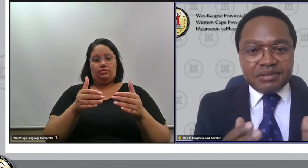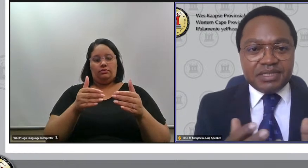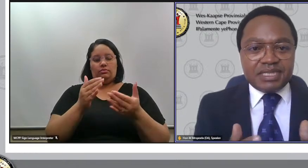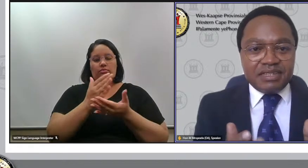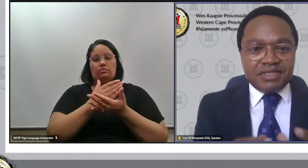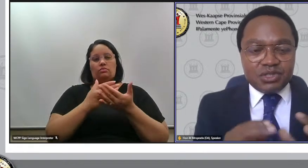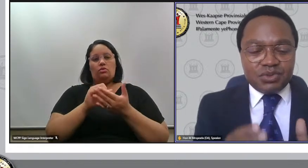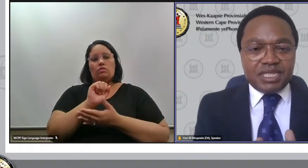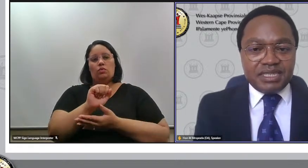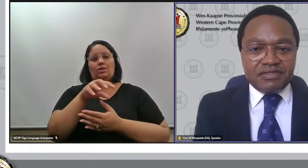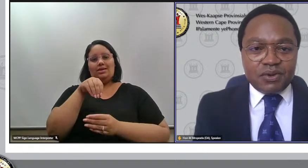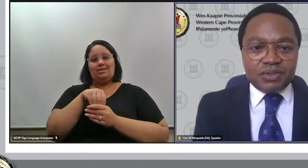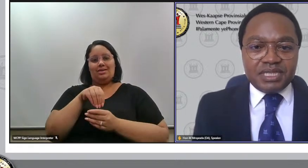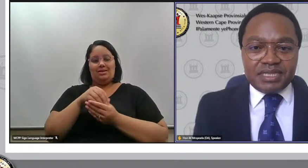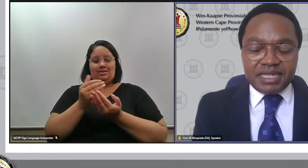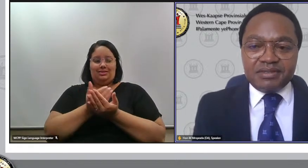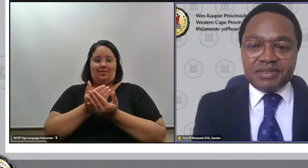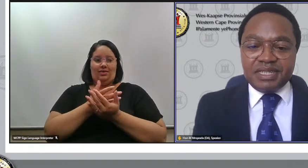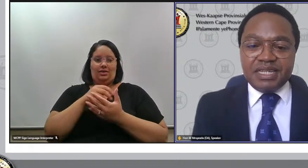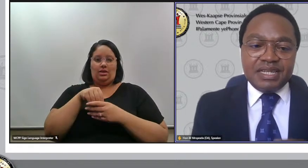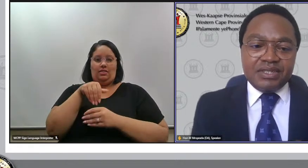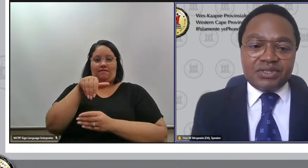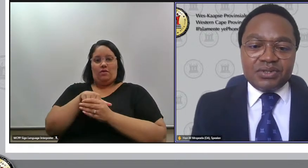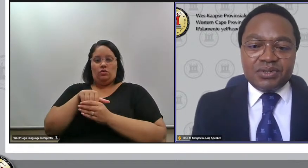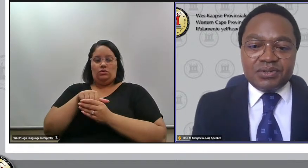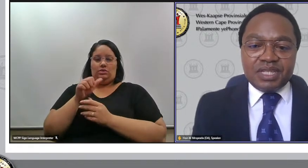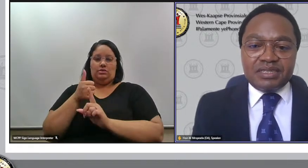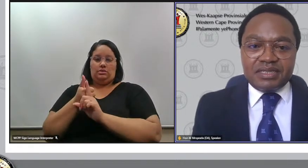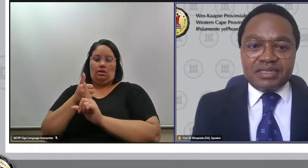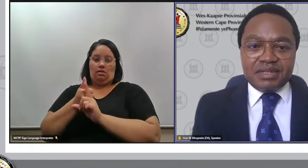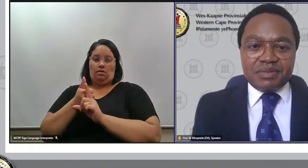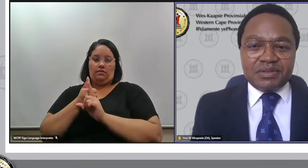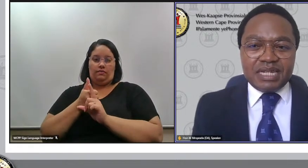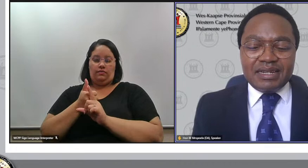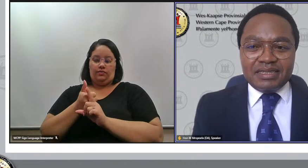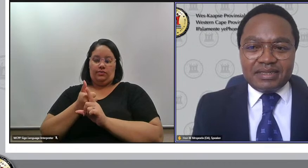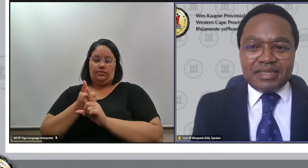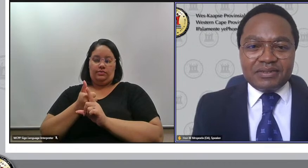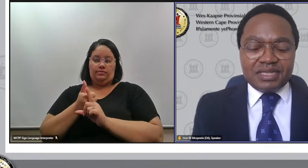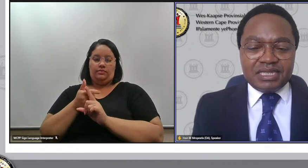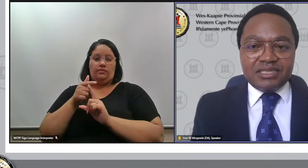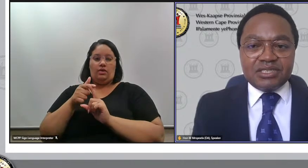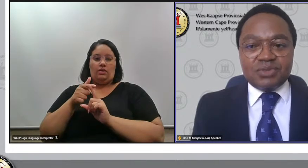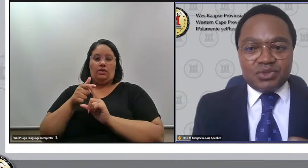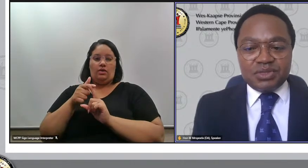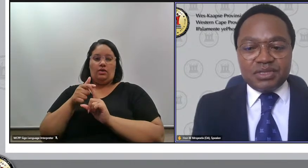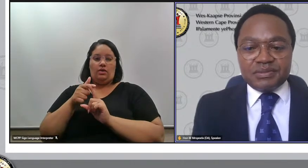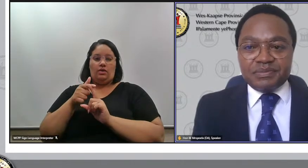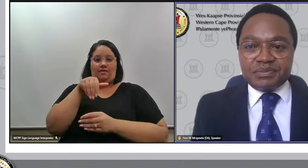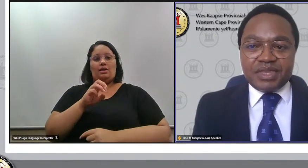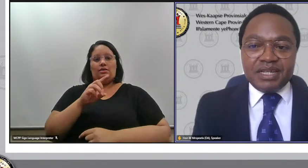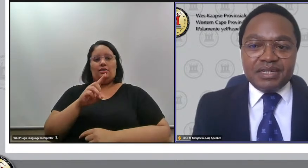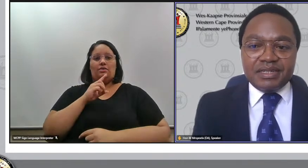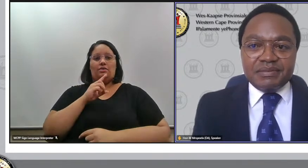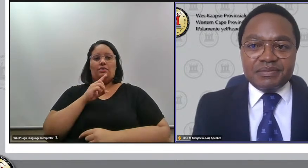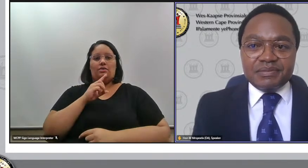internal savings within the vote itself. So that is about 900,000 rand, which will